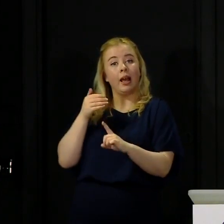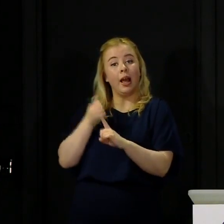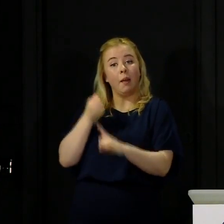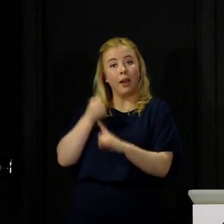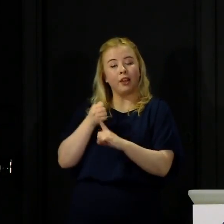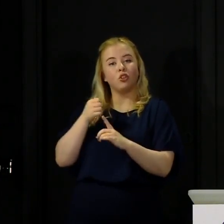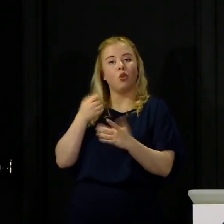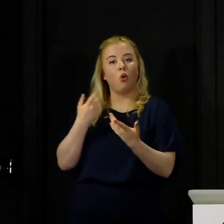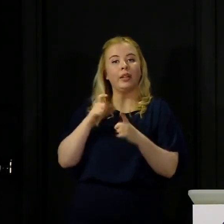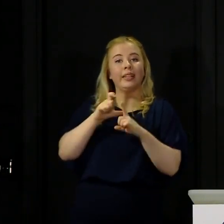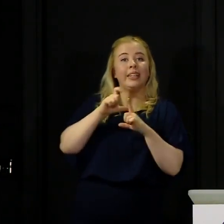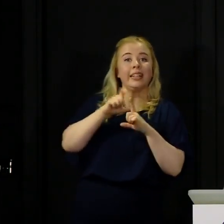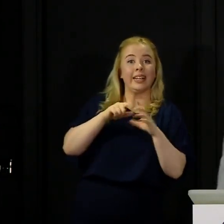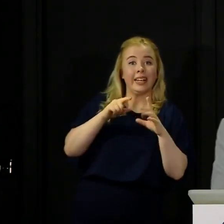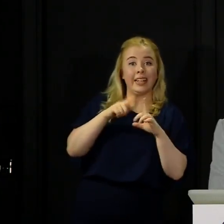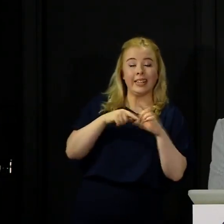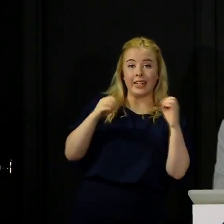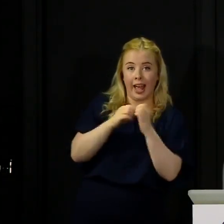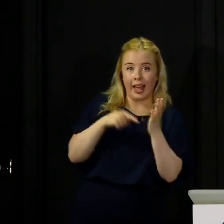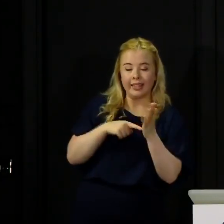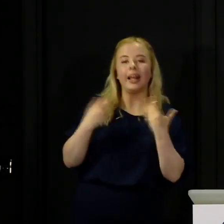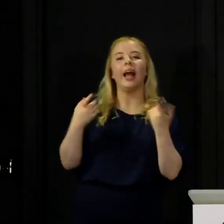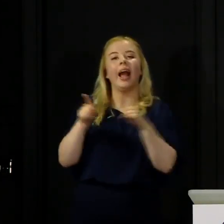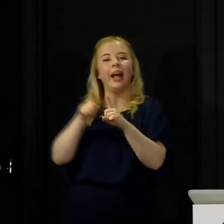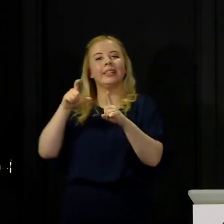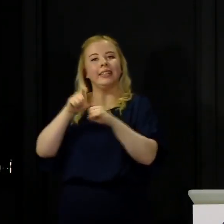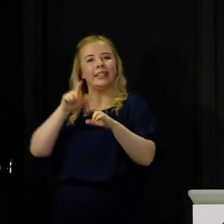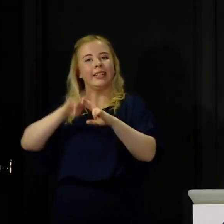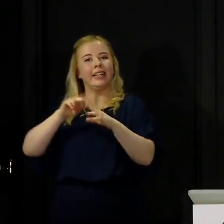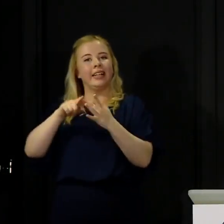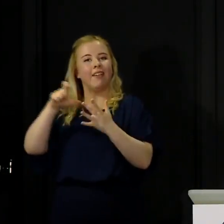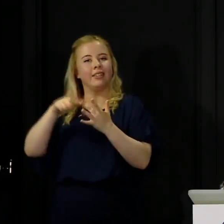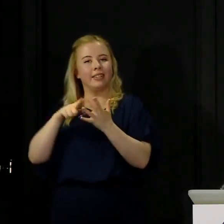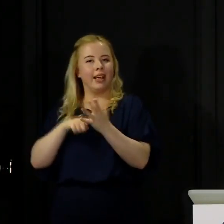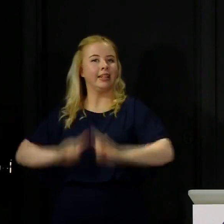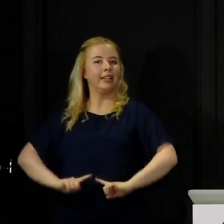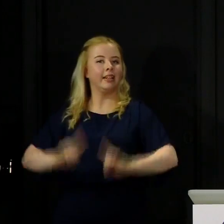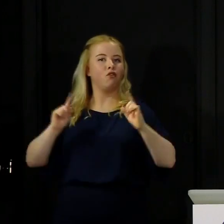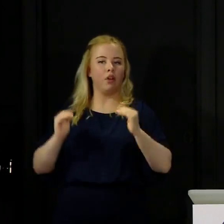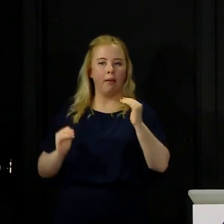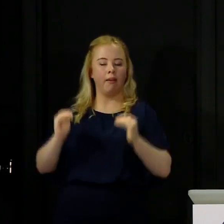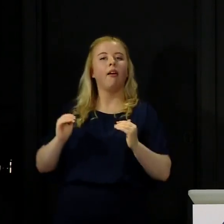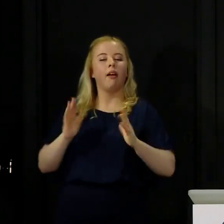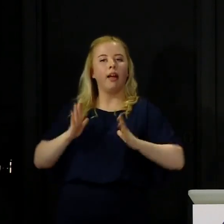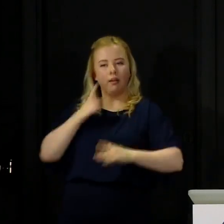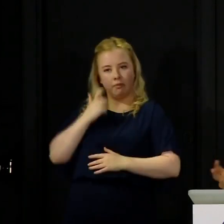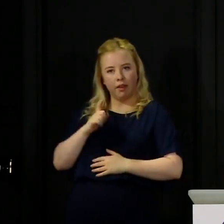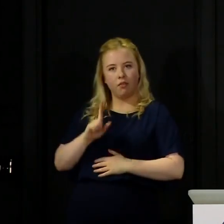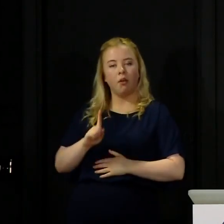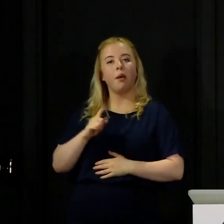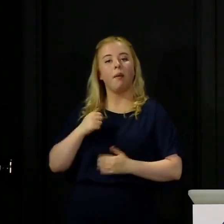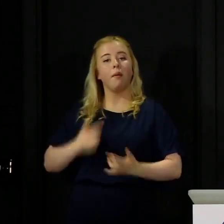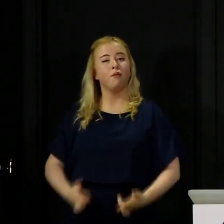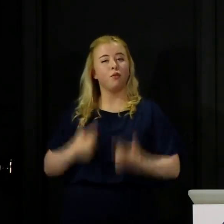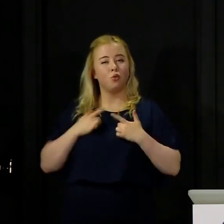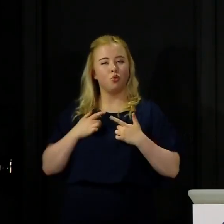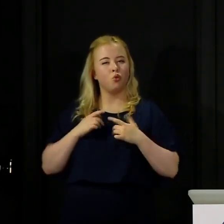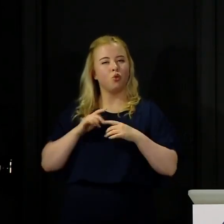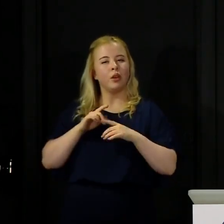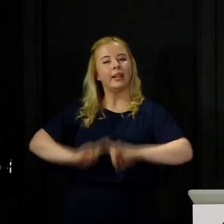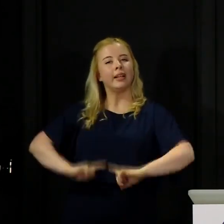things, are a UK government issue. And my view is that unlike the period after the financial crash